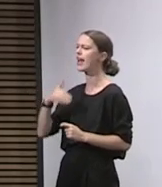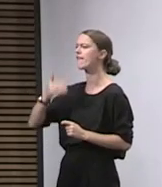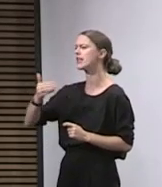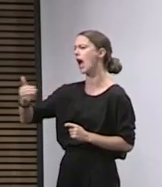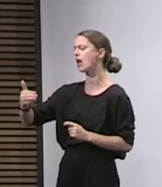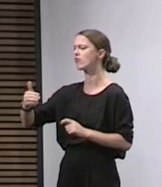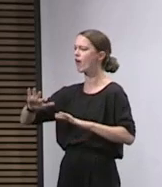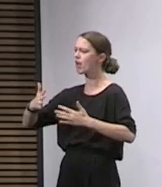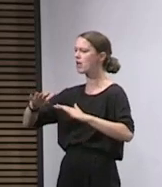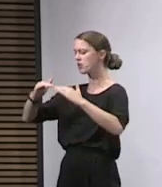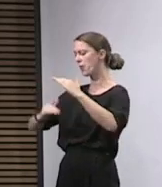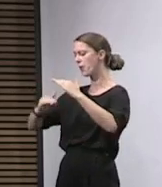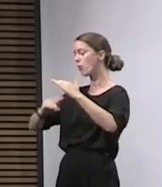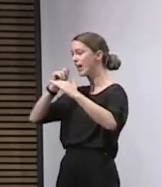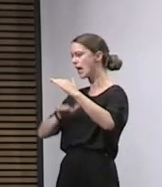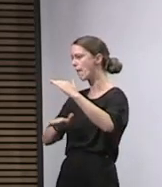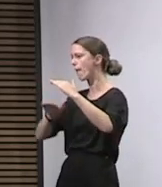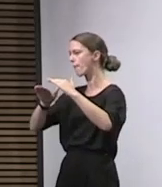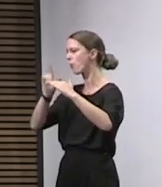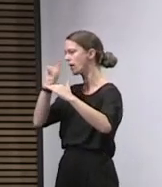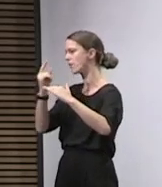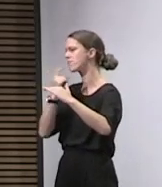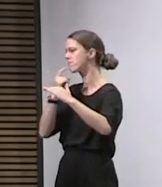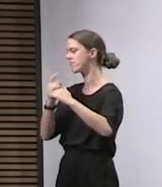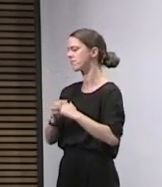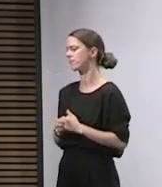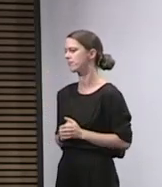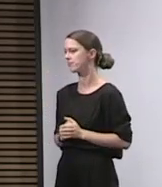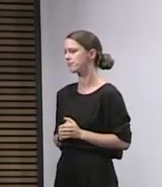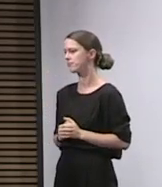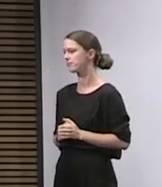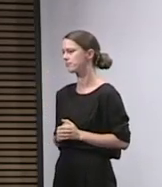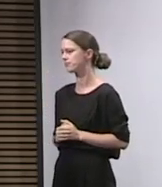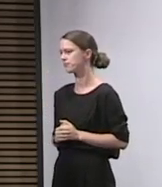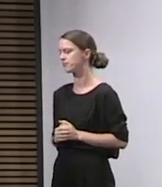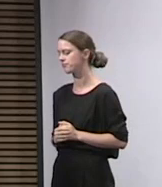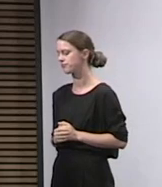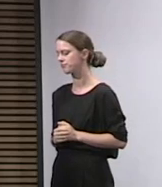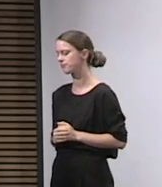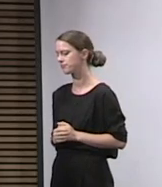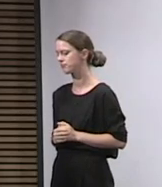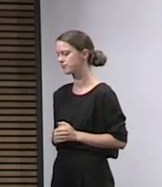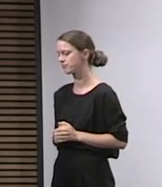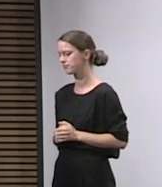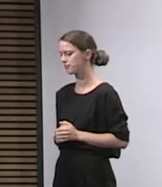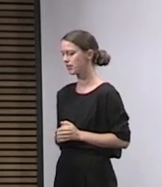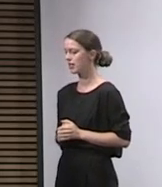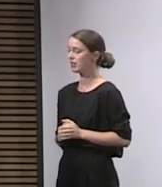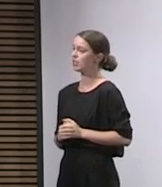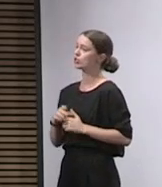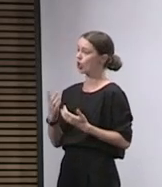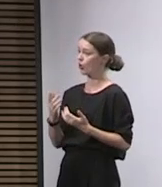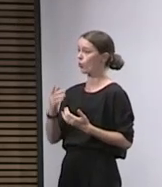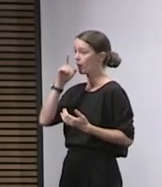1,843 tests per day based over the last 7 days. We are increasing our capacity